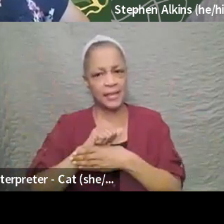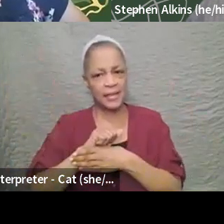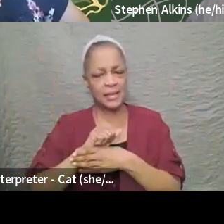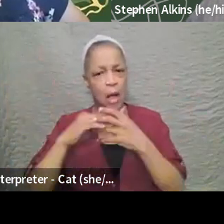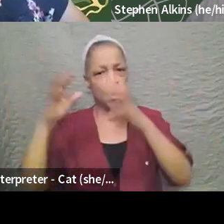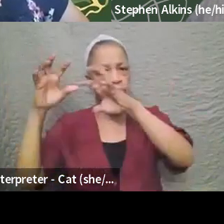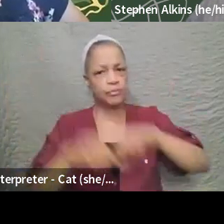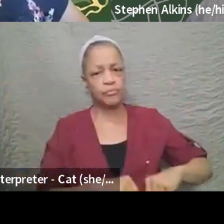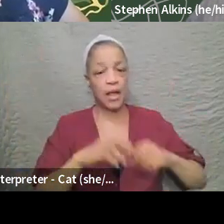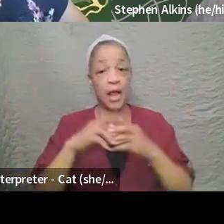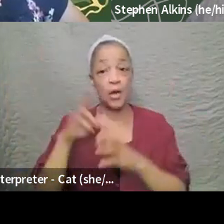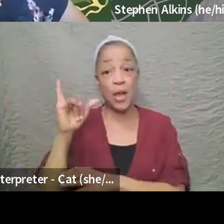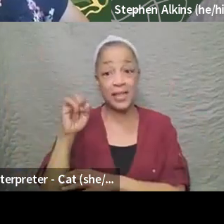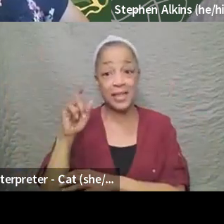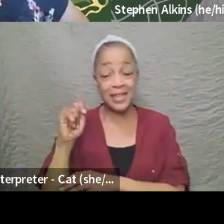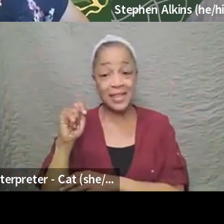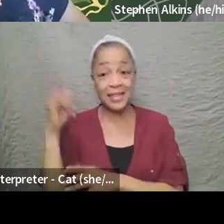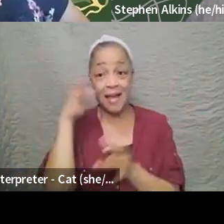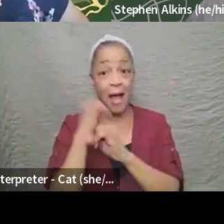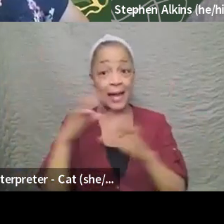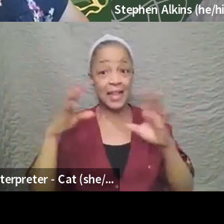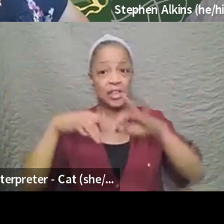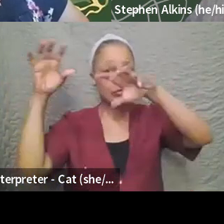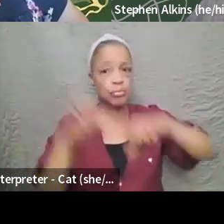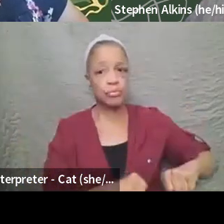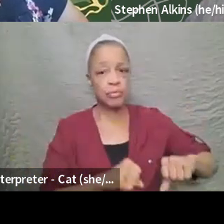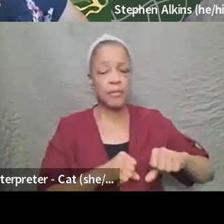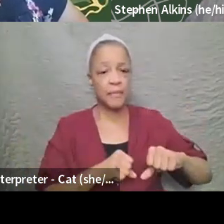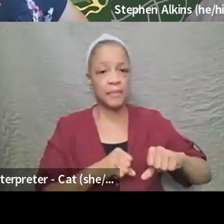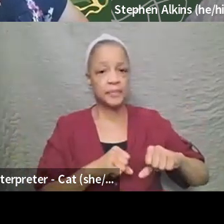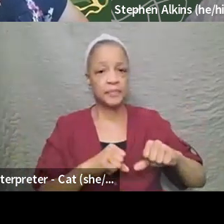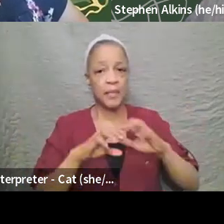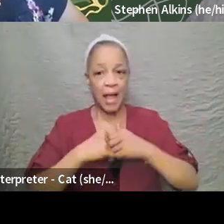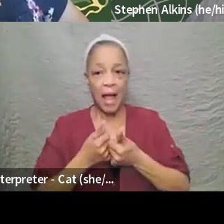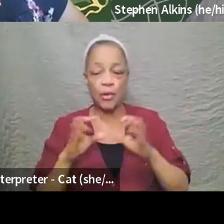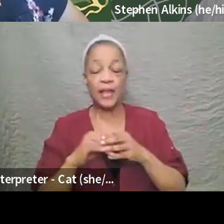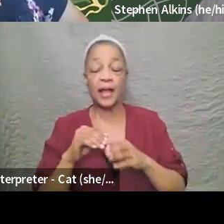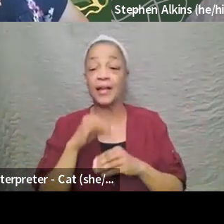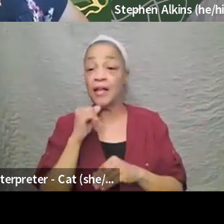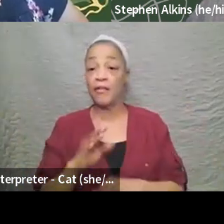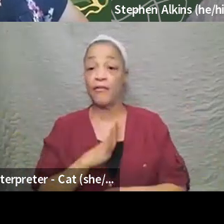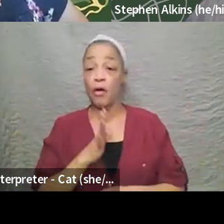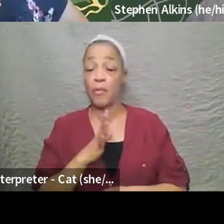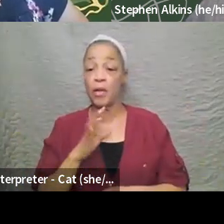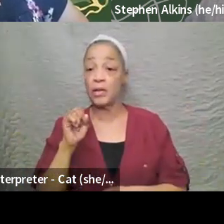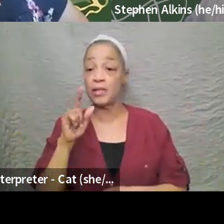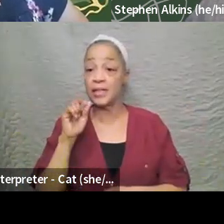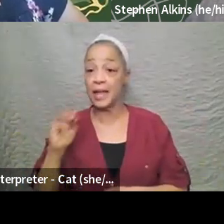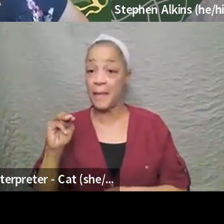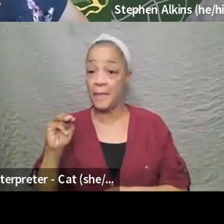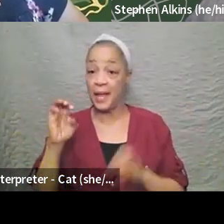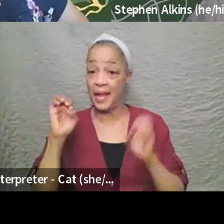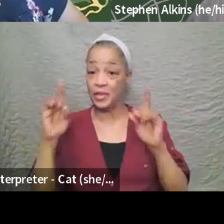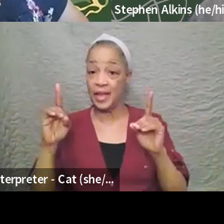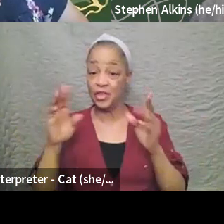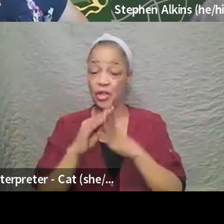racist ideology that may exist or that does exist in informal STEM education cultural institutions. So